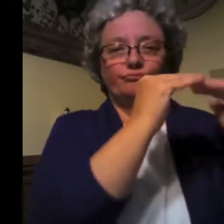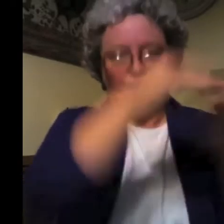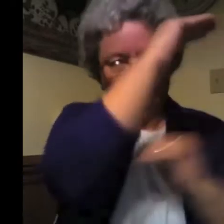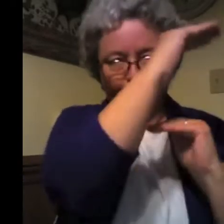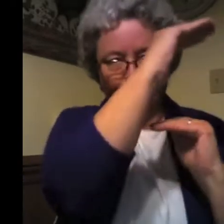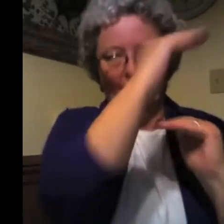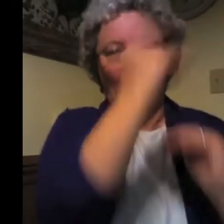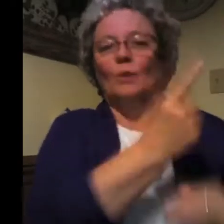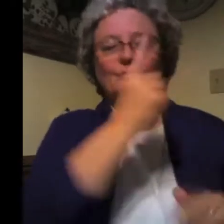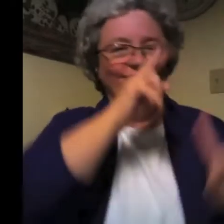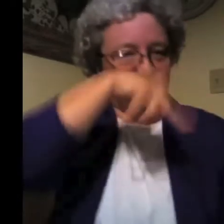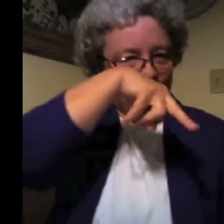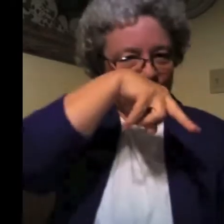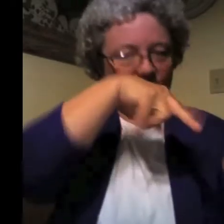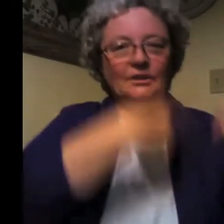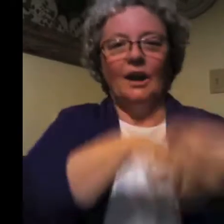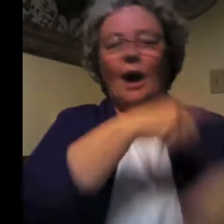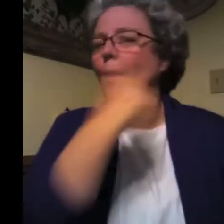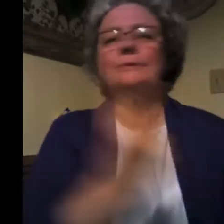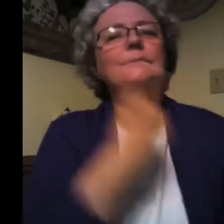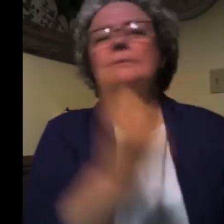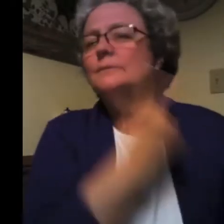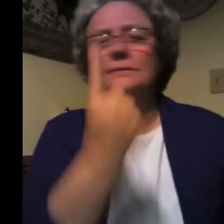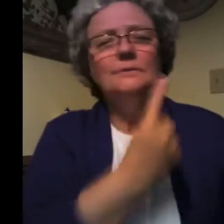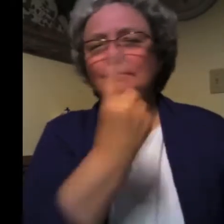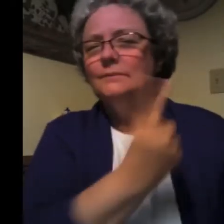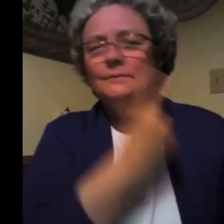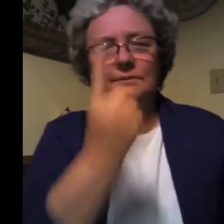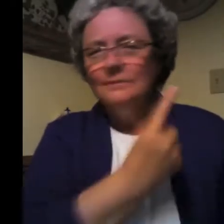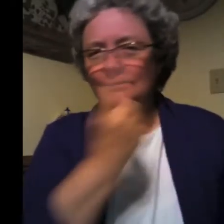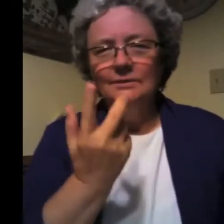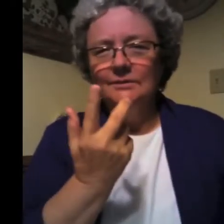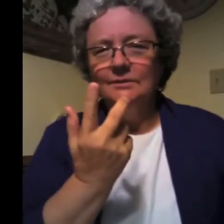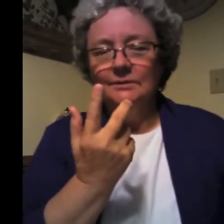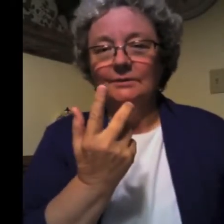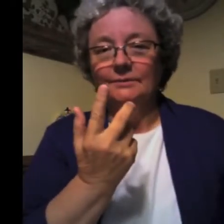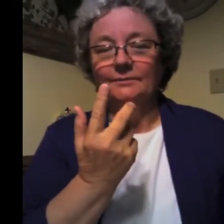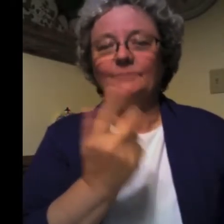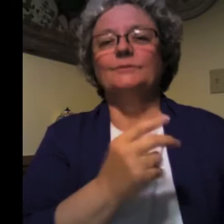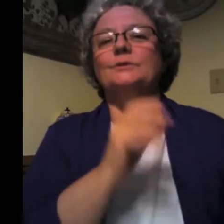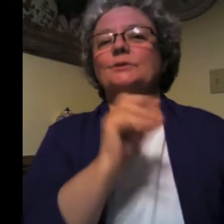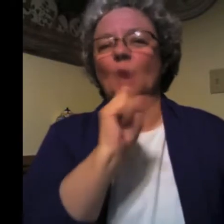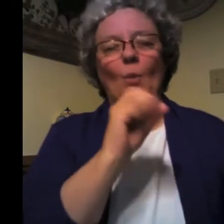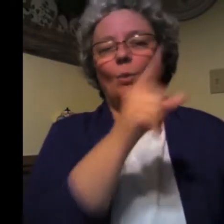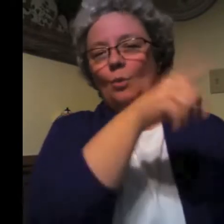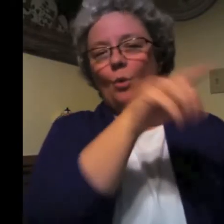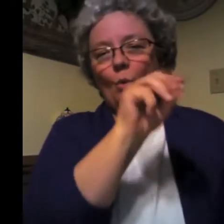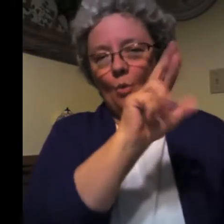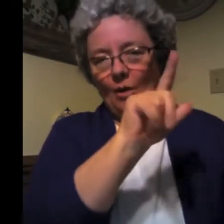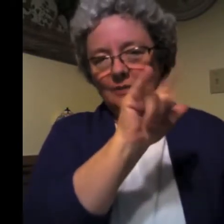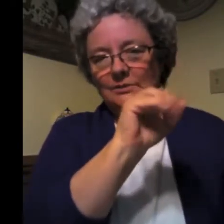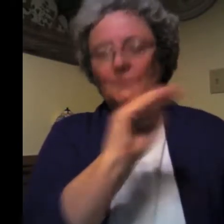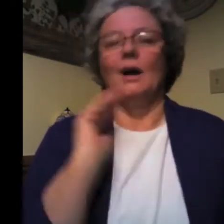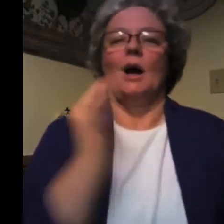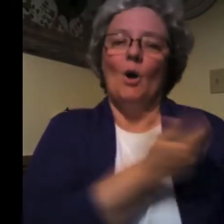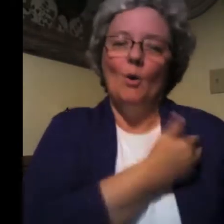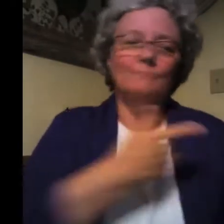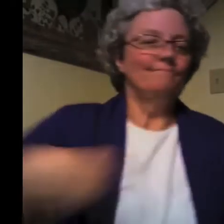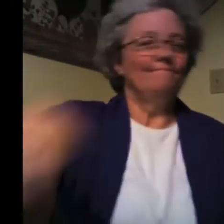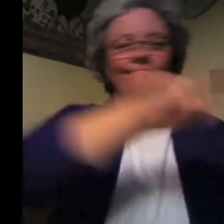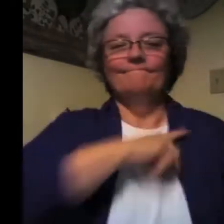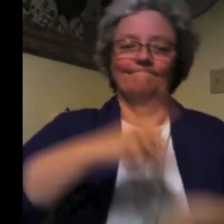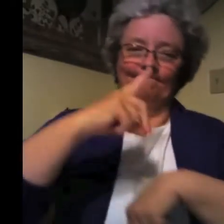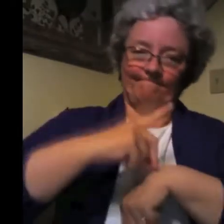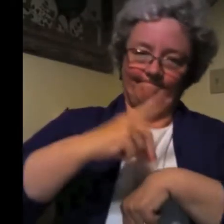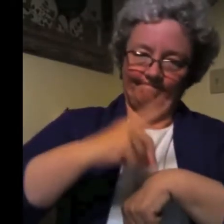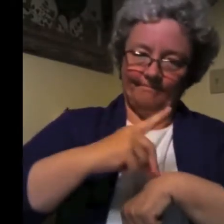Sign language and speaking will always be equals. We can never look at one better or worse than the other. It is